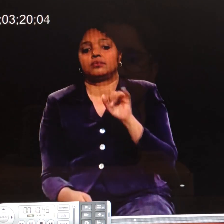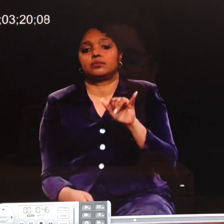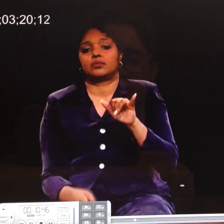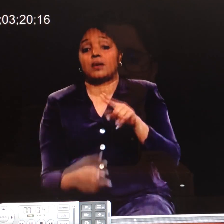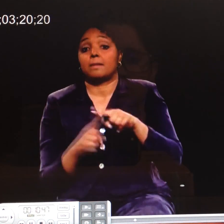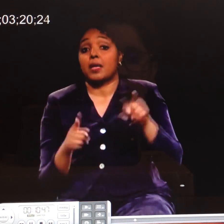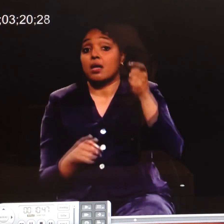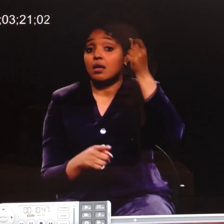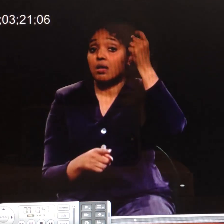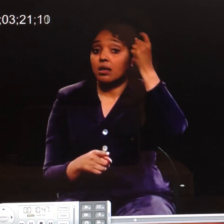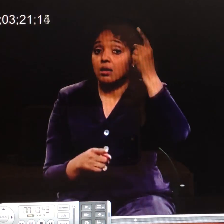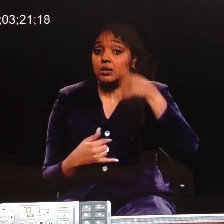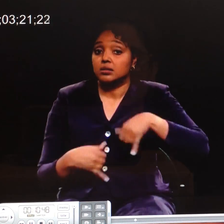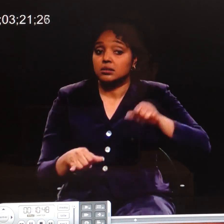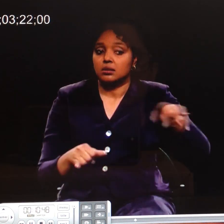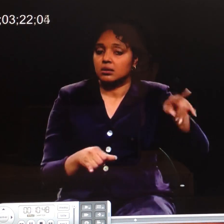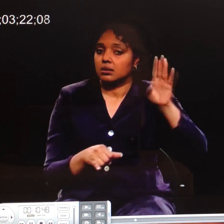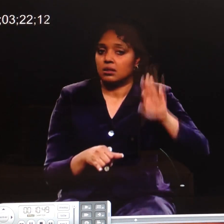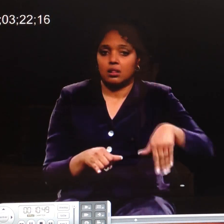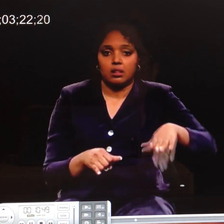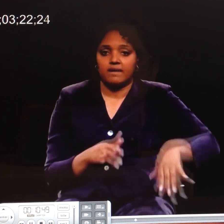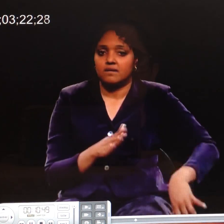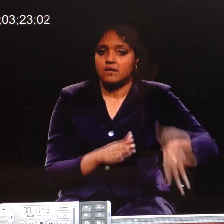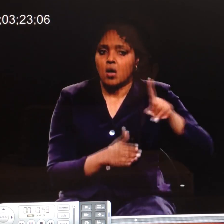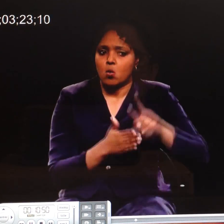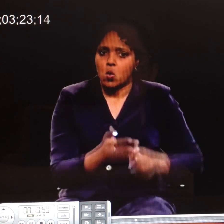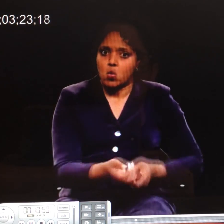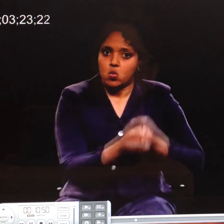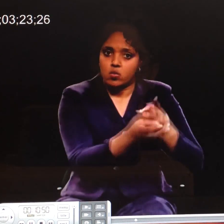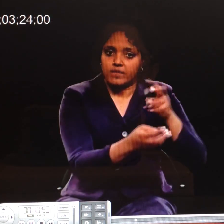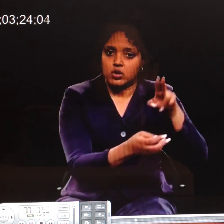and also women who are pregnant.